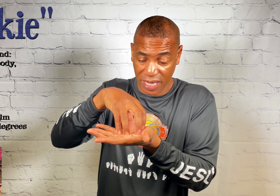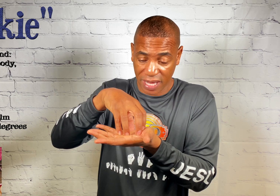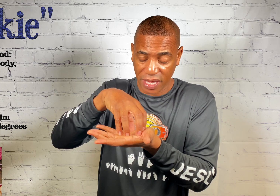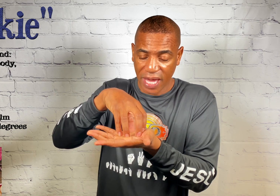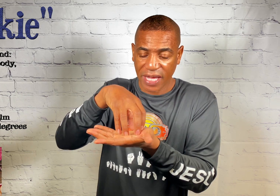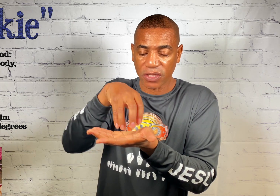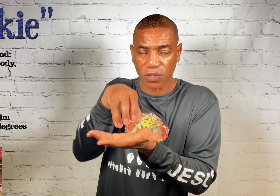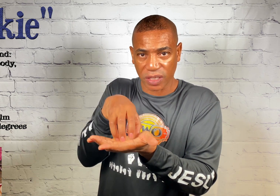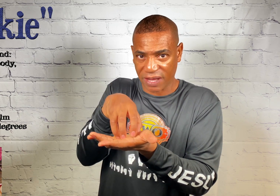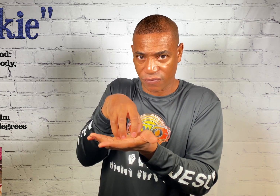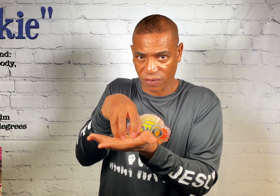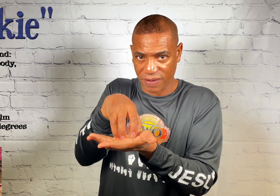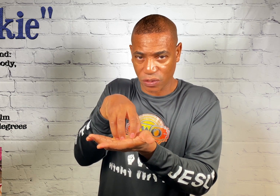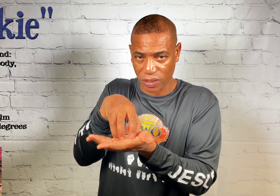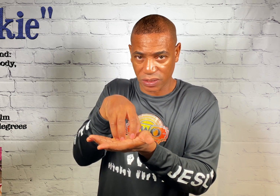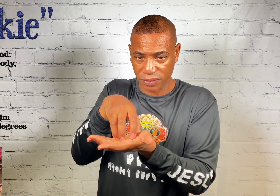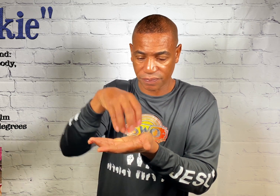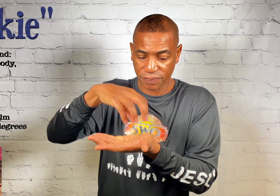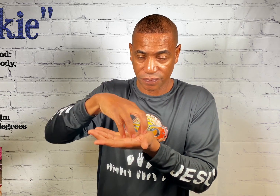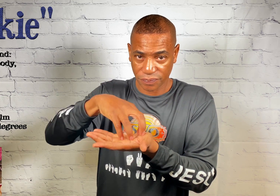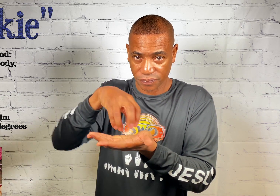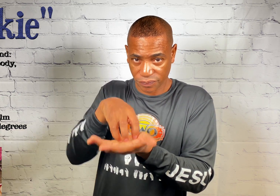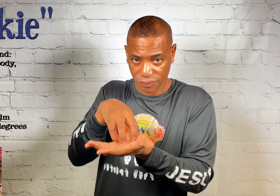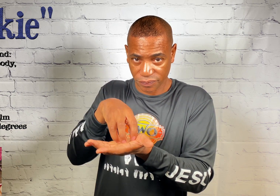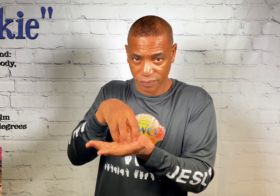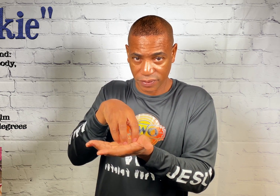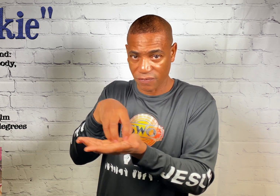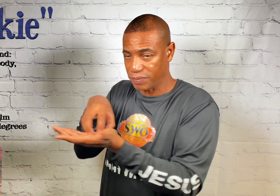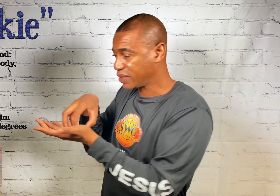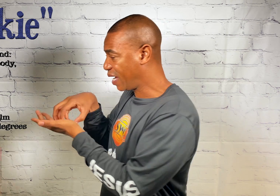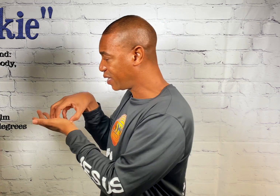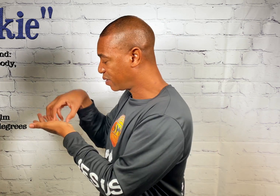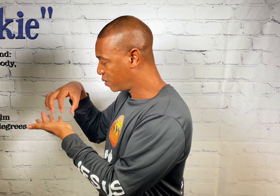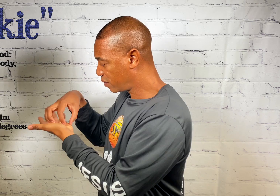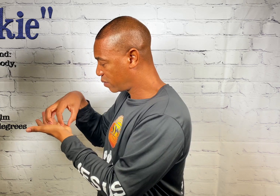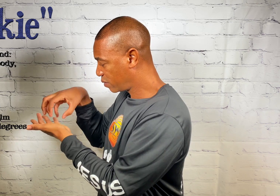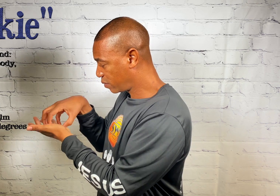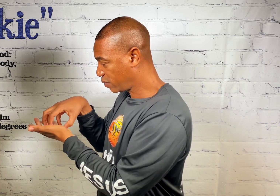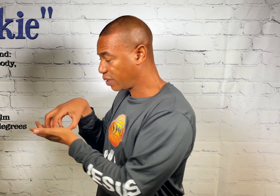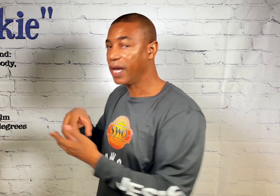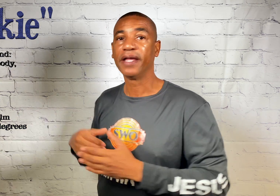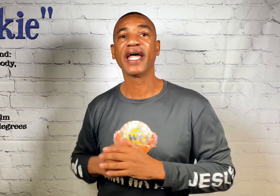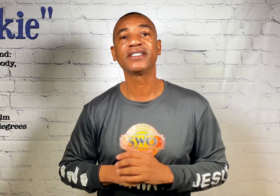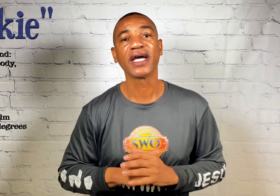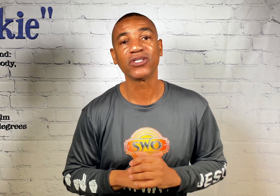hand and then turn it like 45 degrees. From the side. That is how you